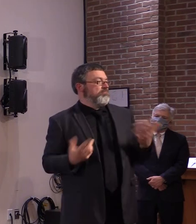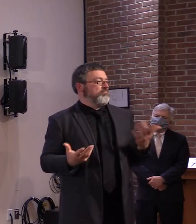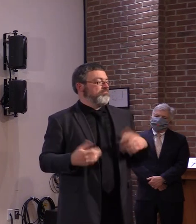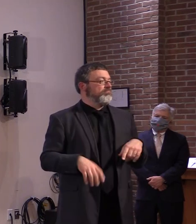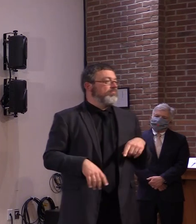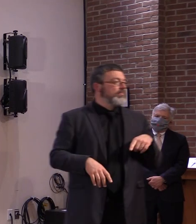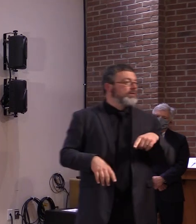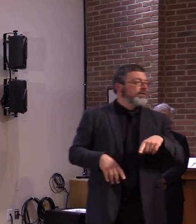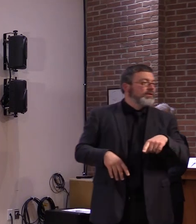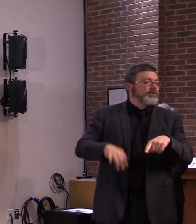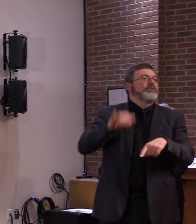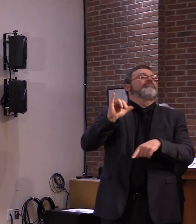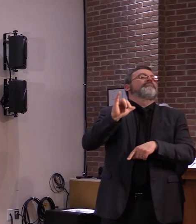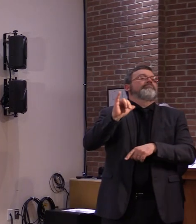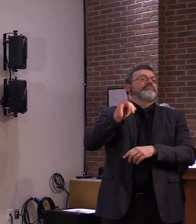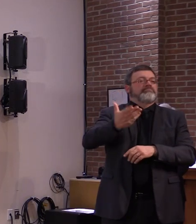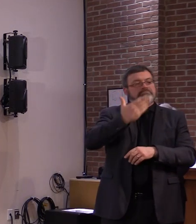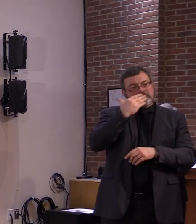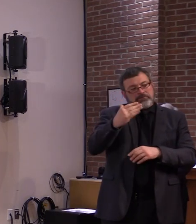Thank you.